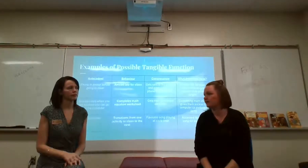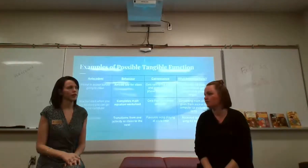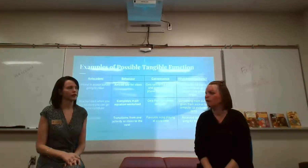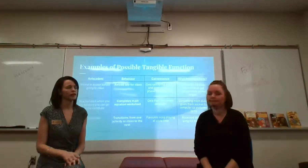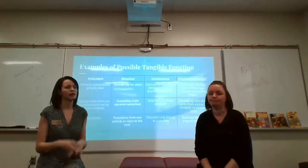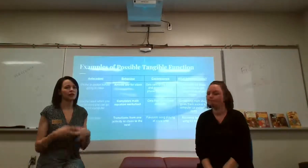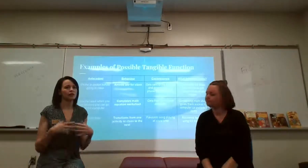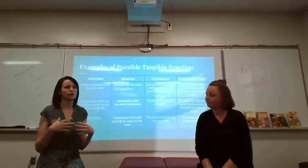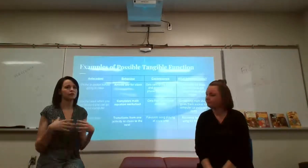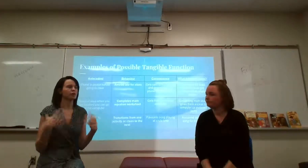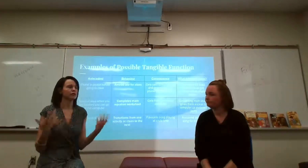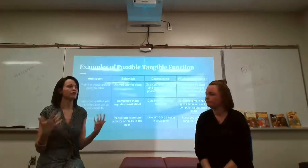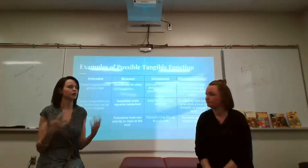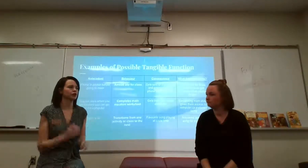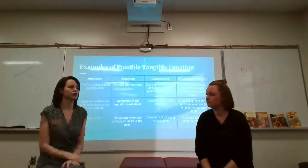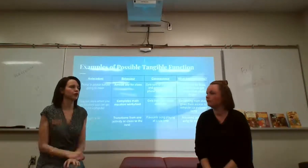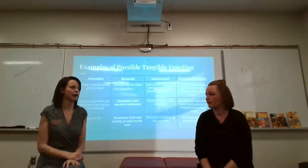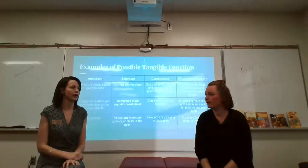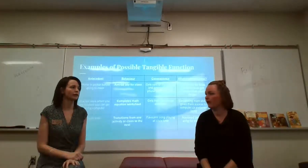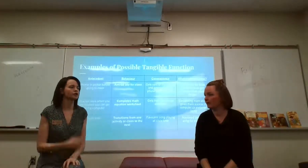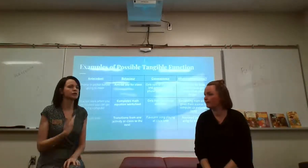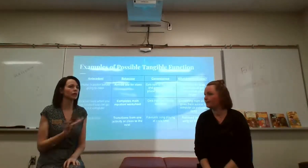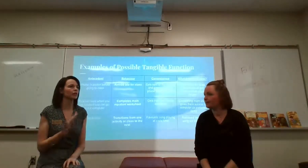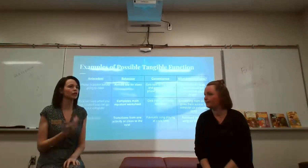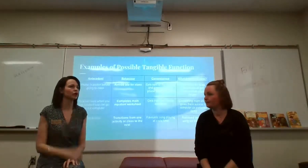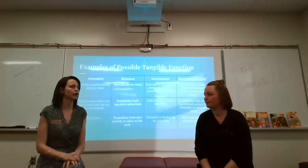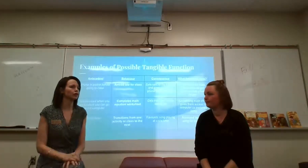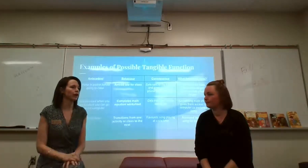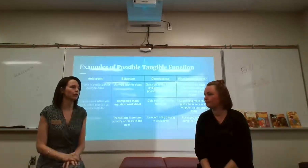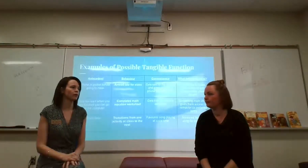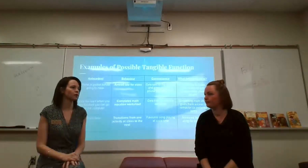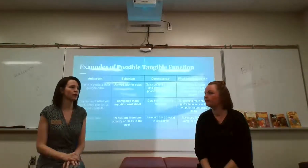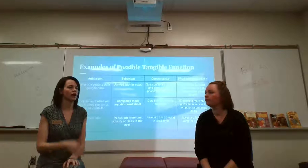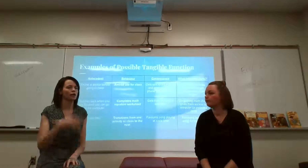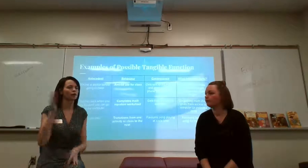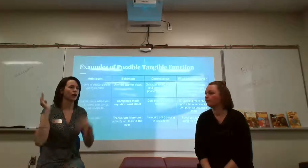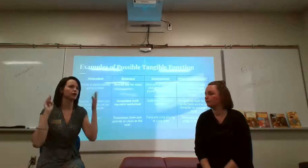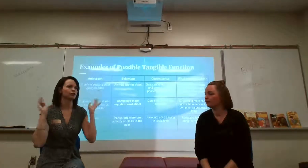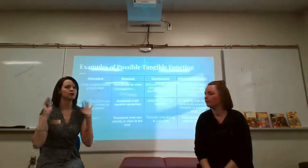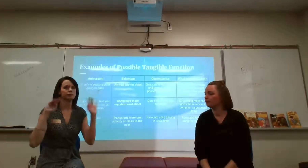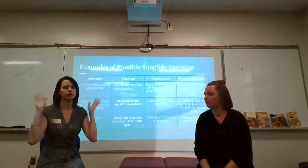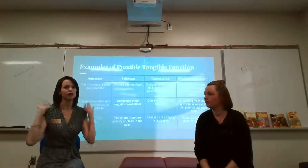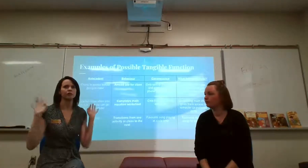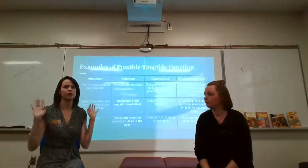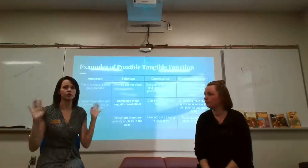Yeah, like the response effort is too great. Yeah. It's just like when we're learning a new language, when I don't know, stick me in Germany or